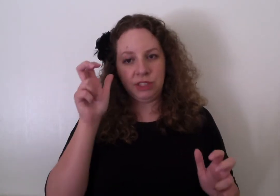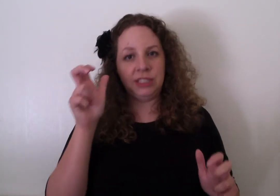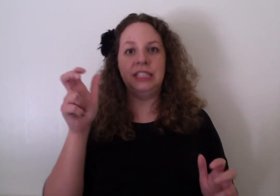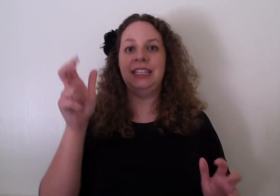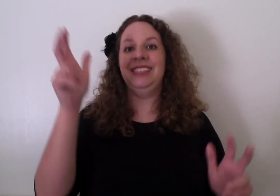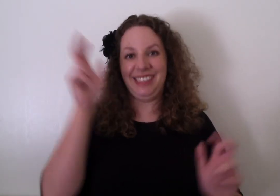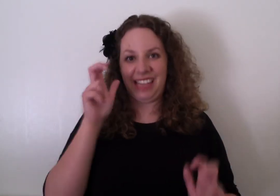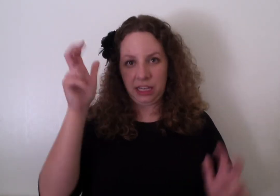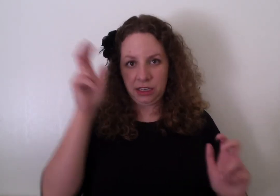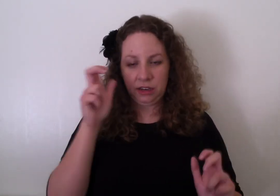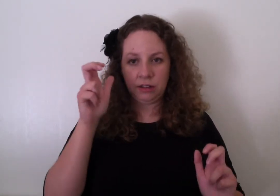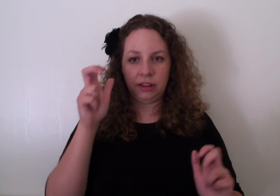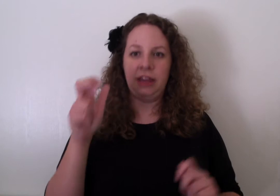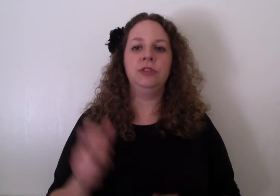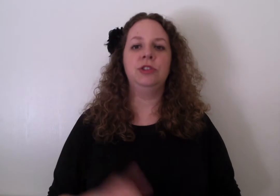is the sign Satan. Okay, so